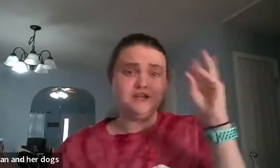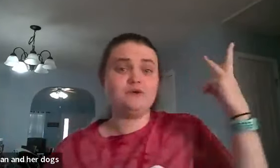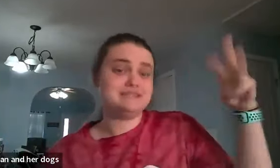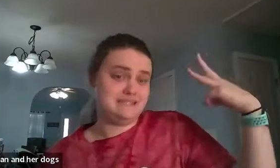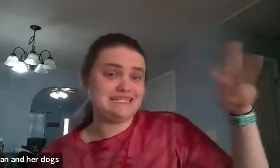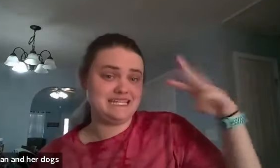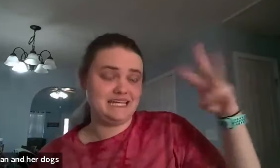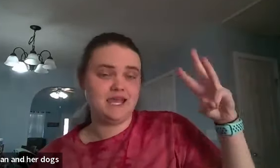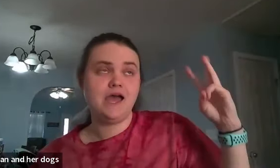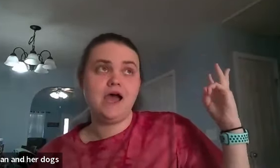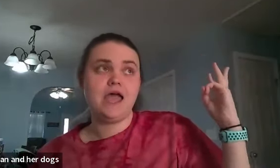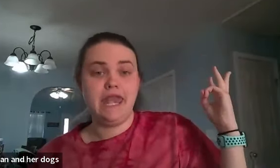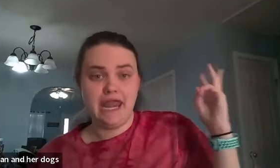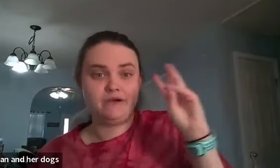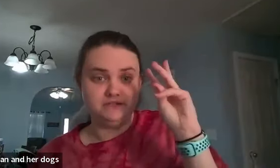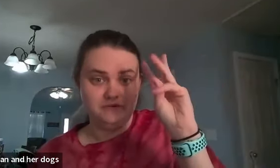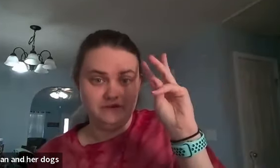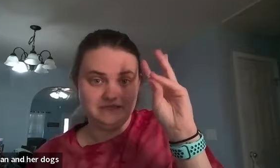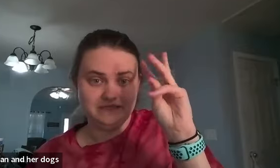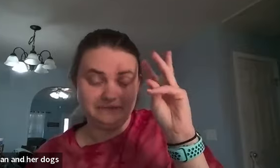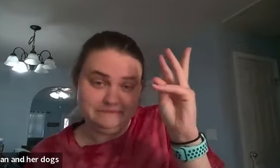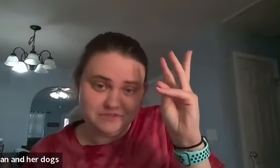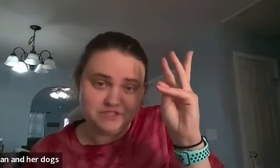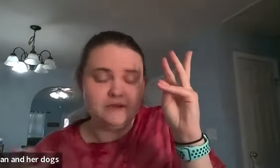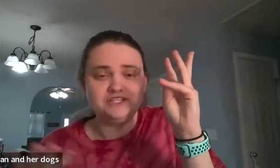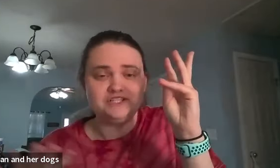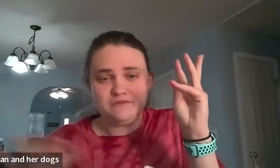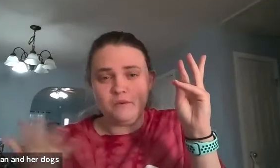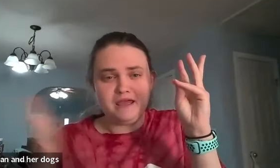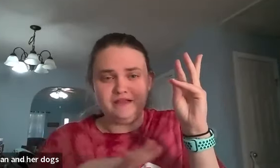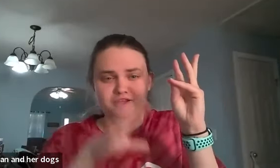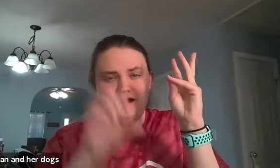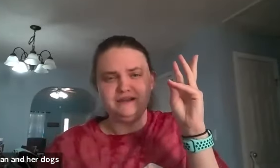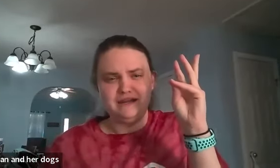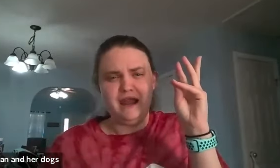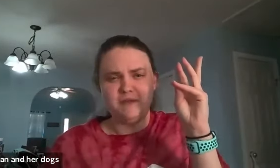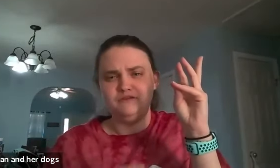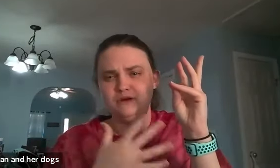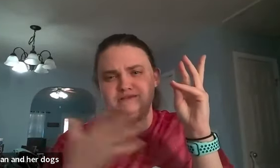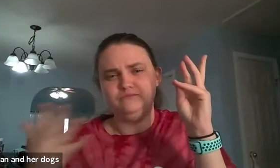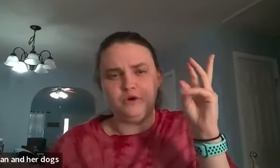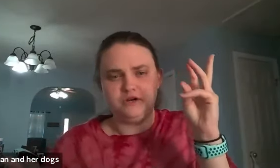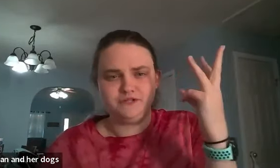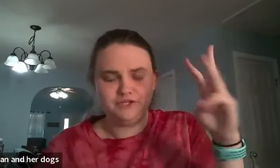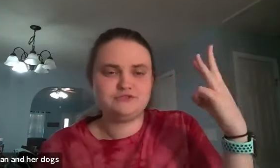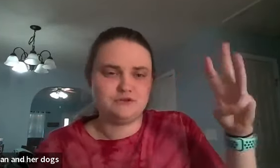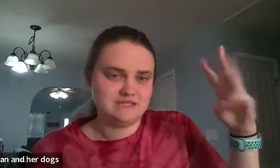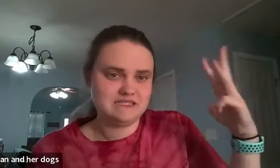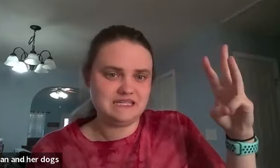No, 16. And now I do only 16. So it's just kind of a way, like you kind of get in a habit of what works for you. So 16